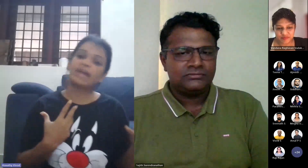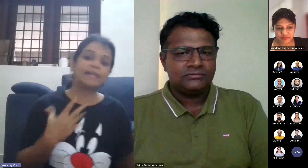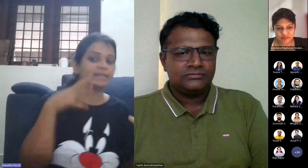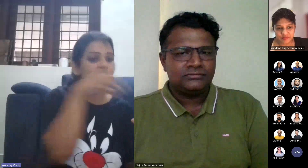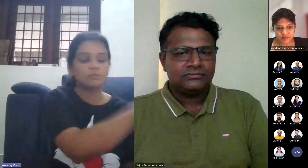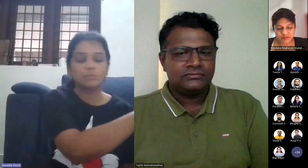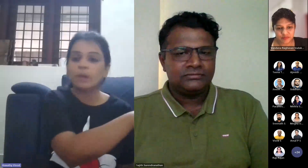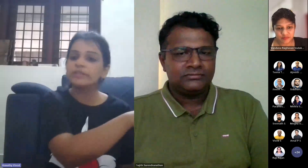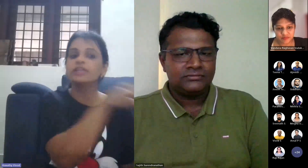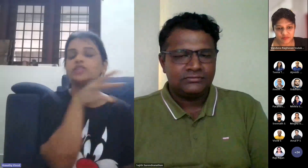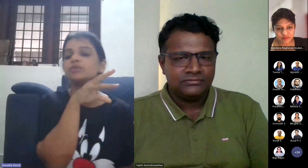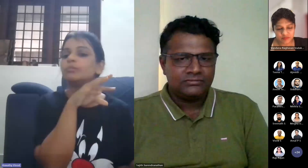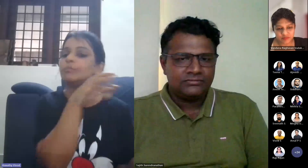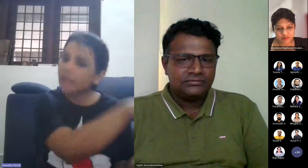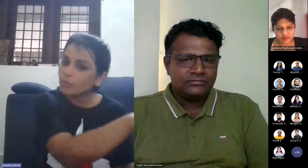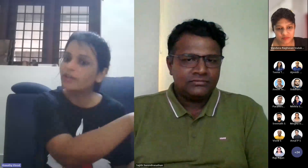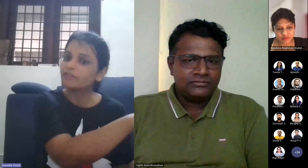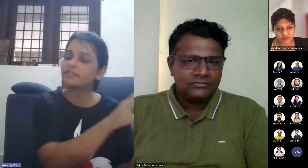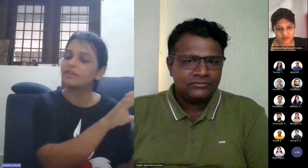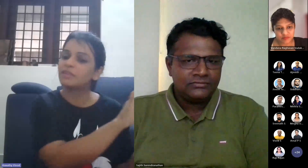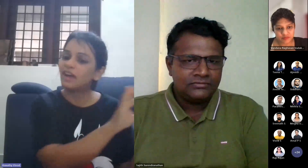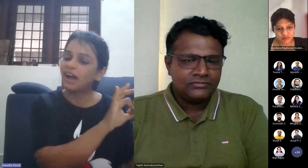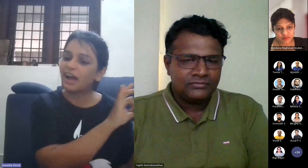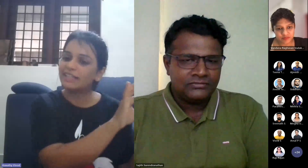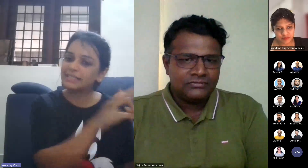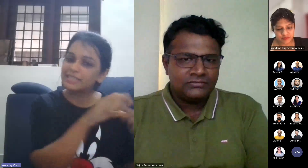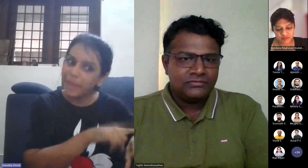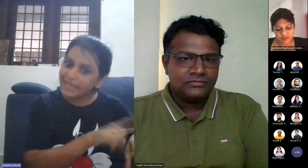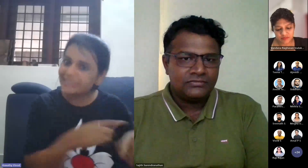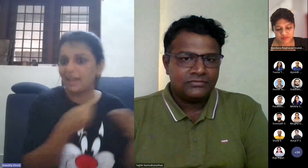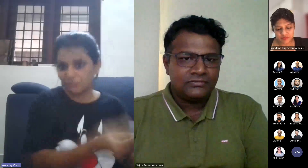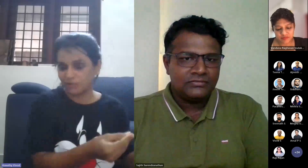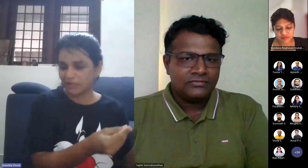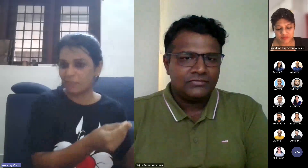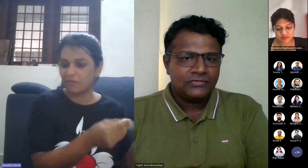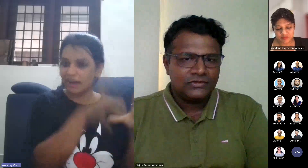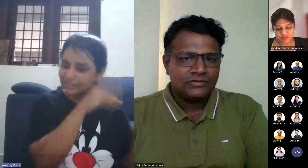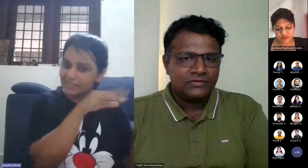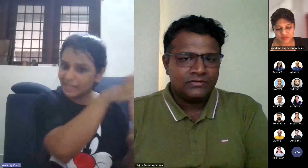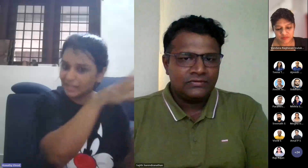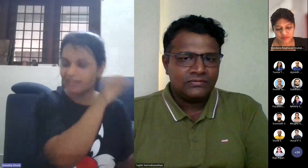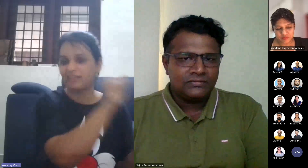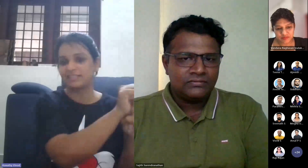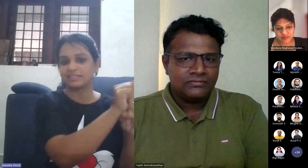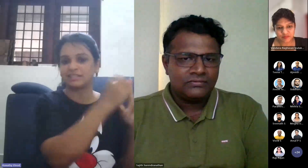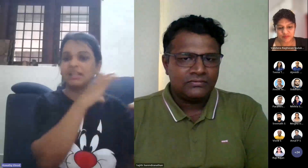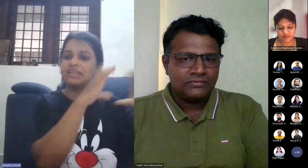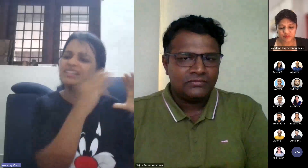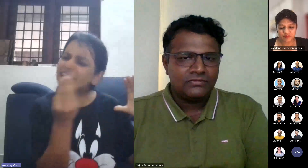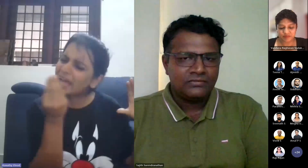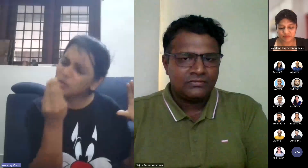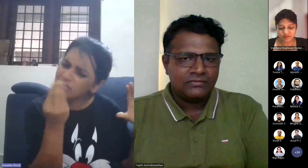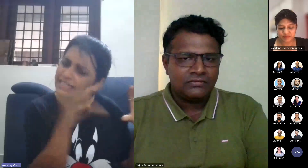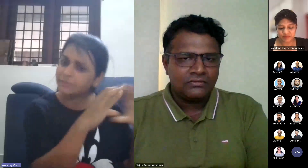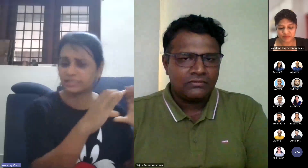So for that, I think it's important that you become one of them, spend time with them, understand their culture,